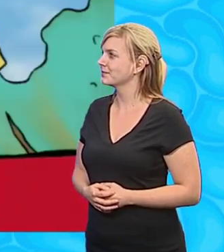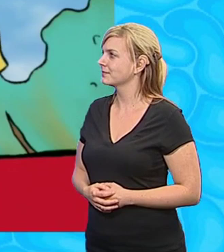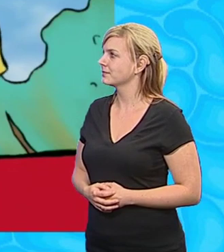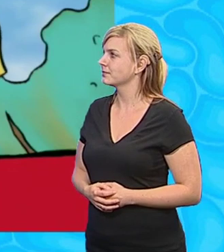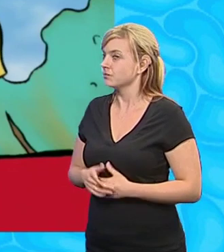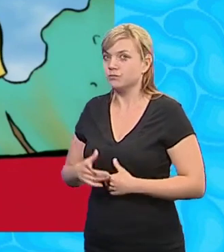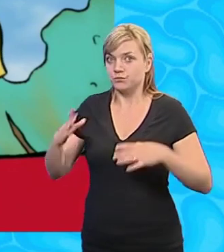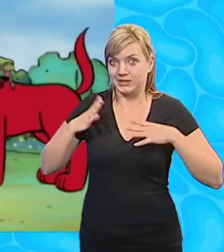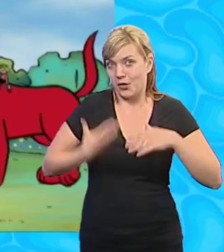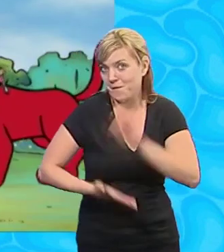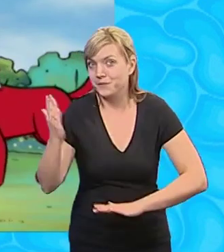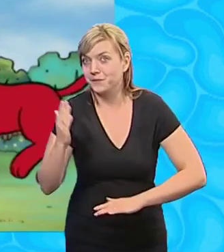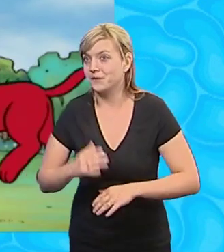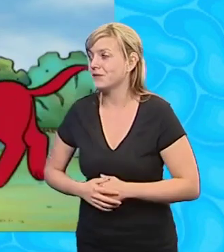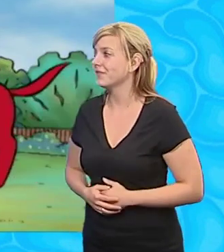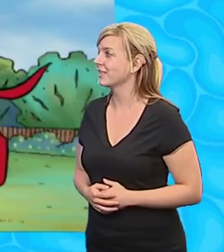Let's go, Clifford!